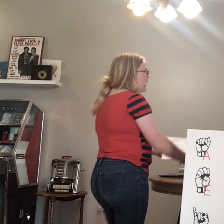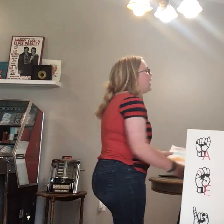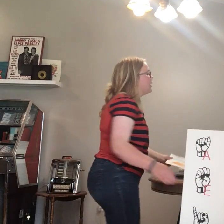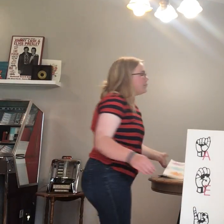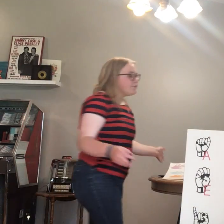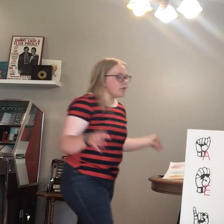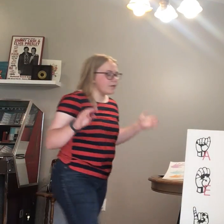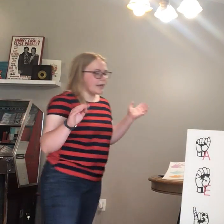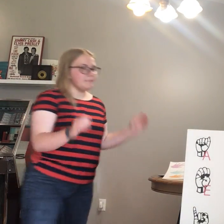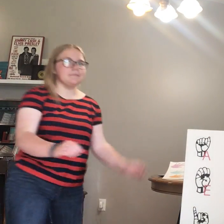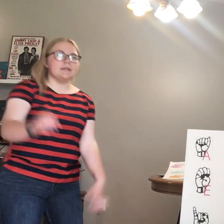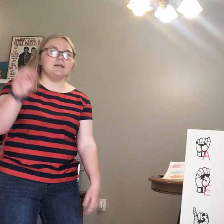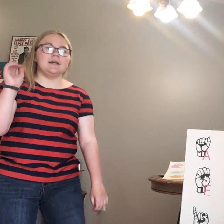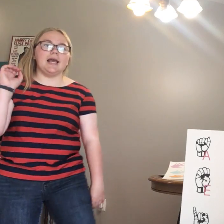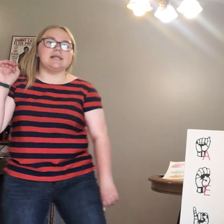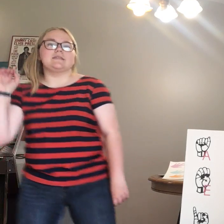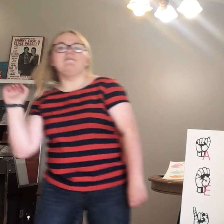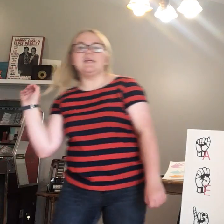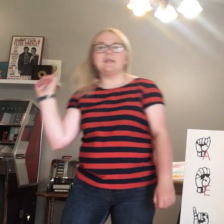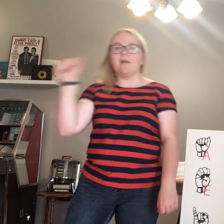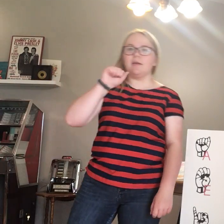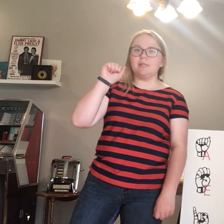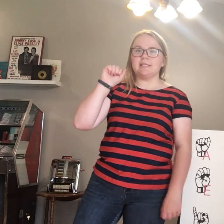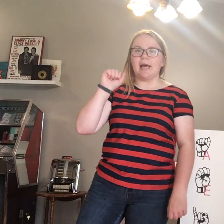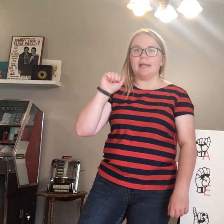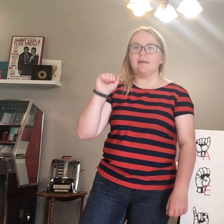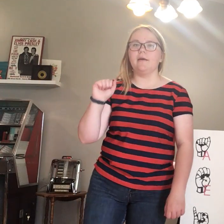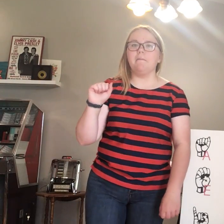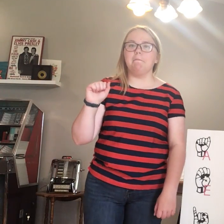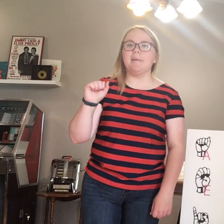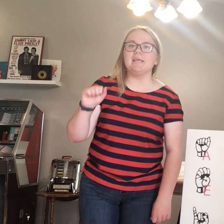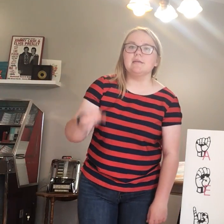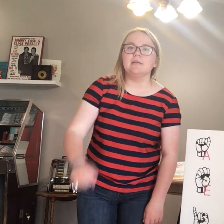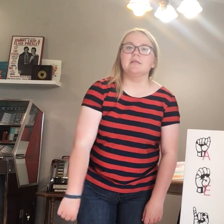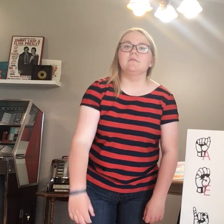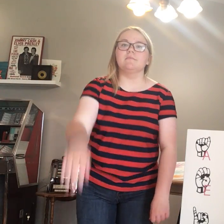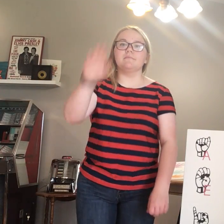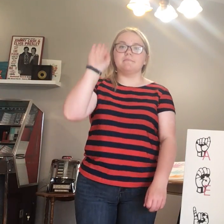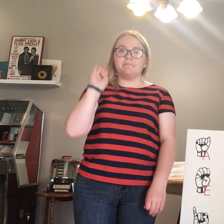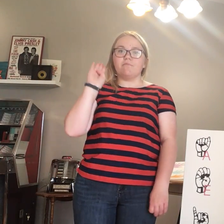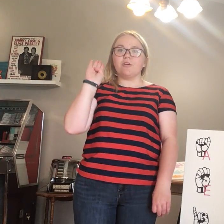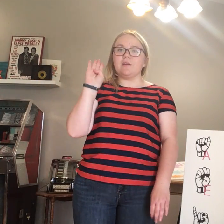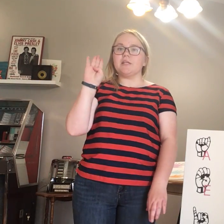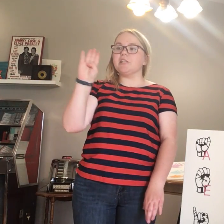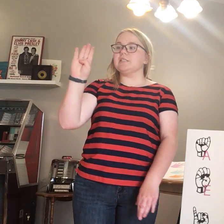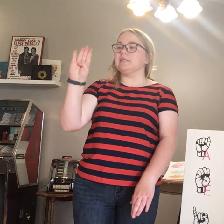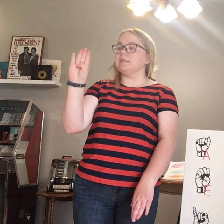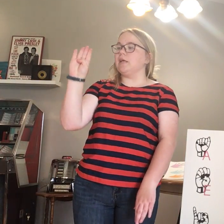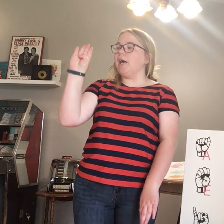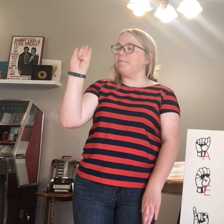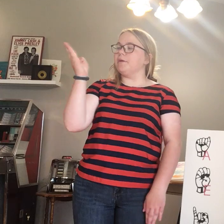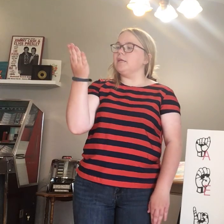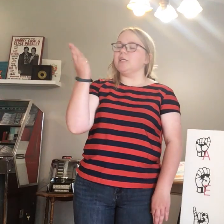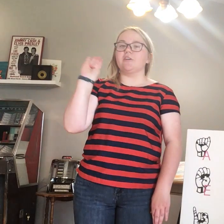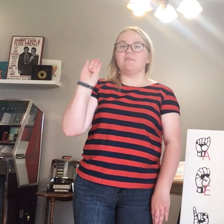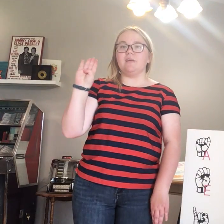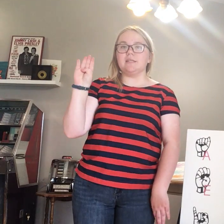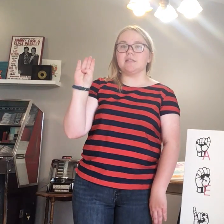A. We went over A. A. Fist, thumb on the side. B. 4 fingers up. Your fist is